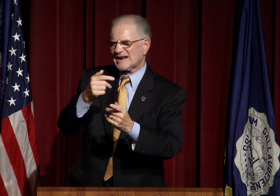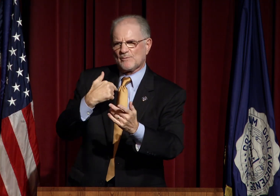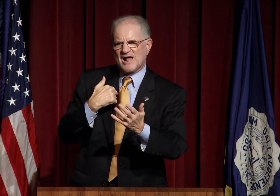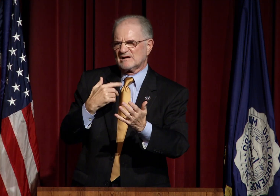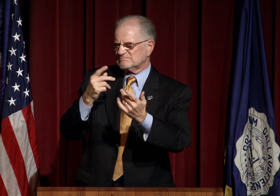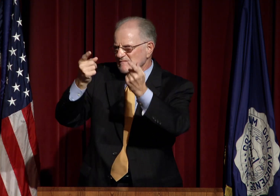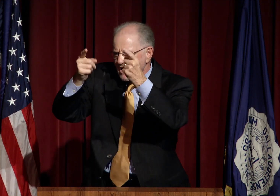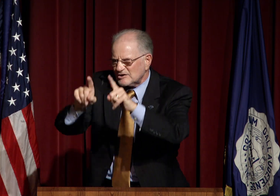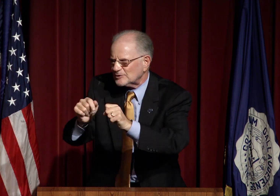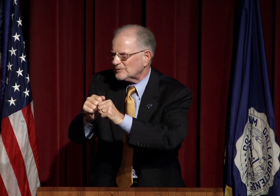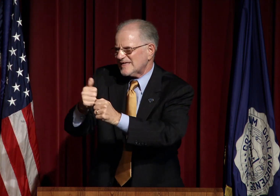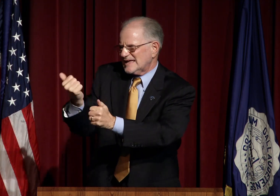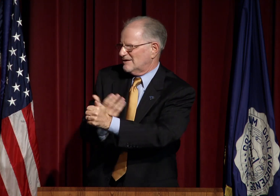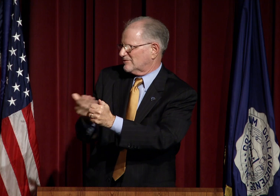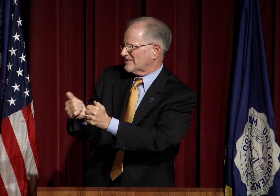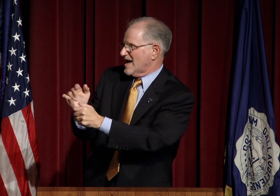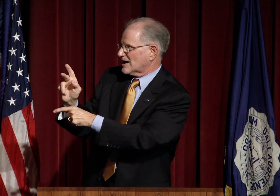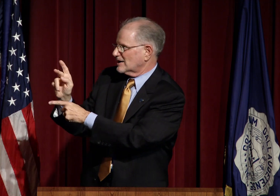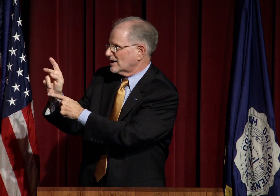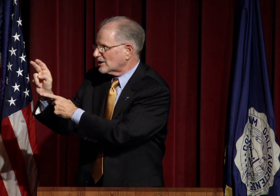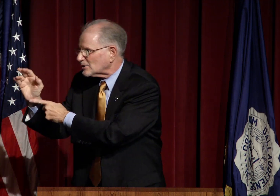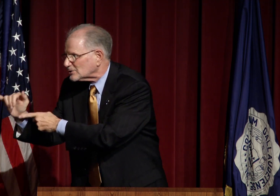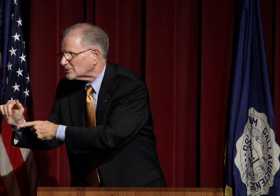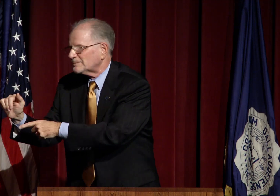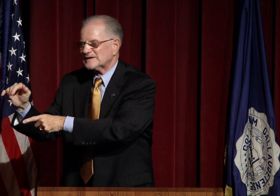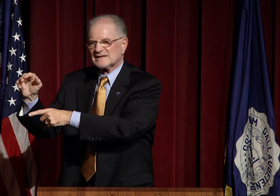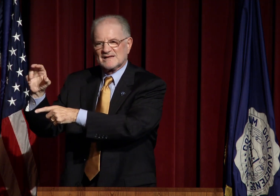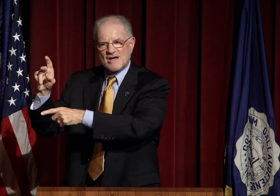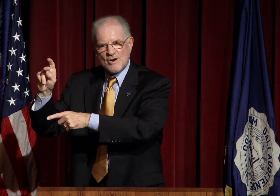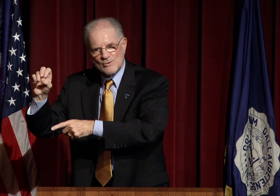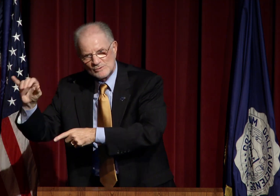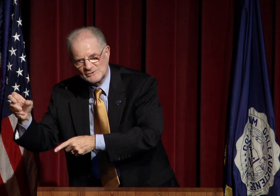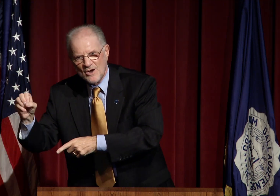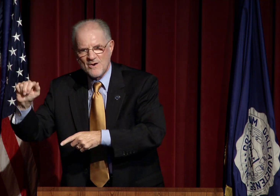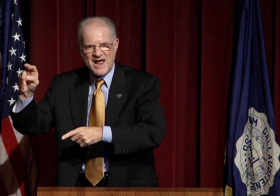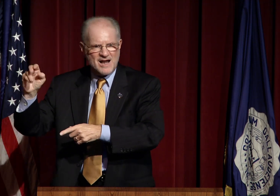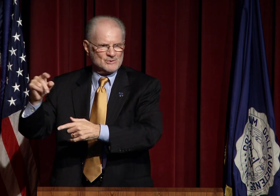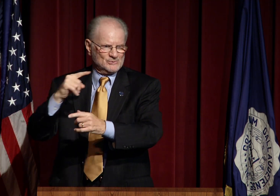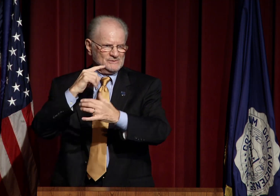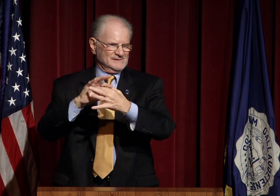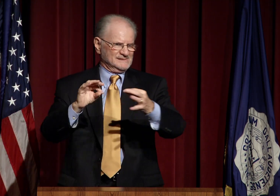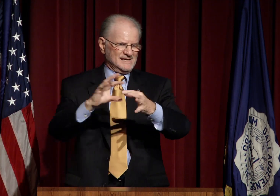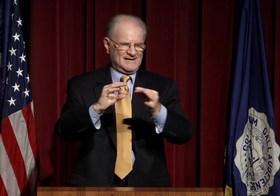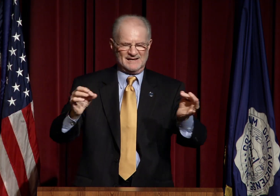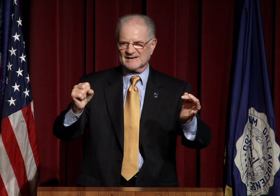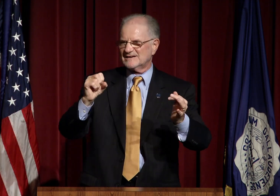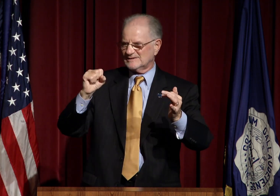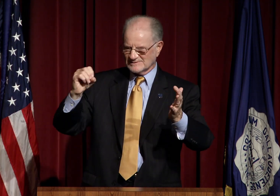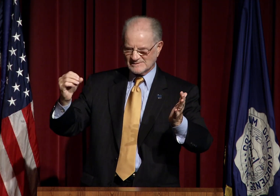was Brian Tingley. And I'm sure, though, that he and I would all agree with the remarks shared